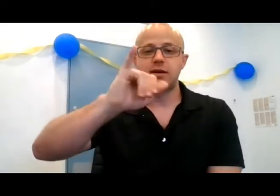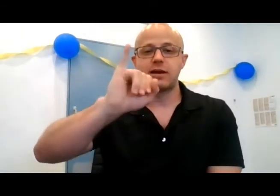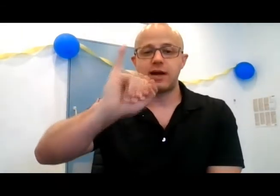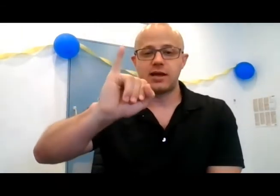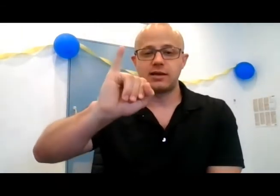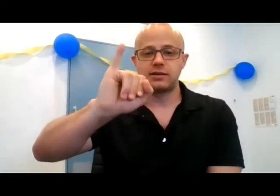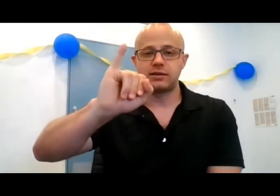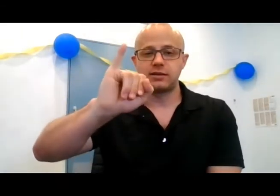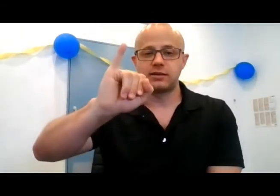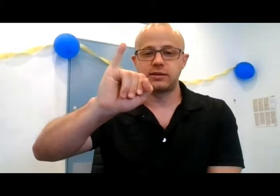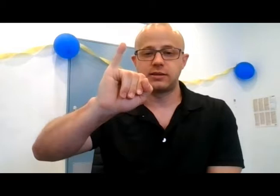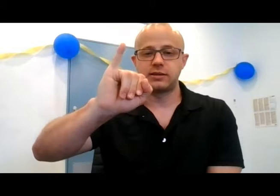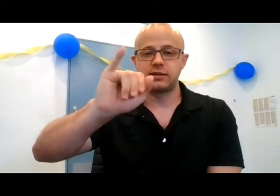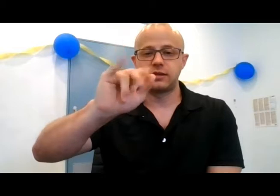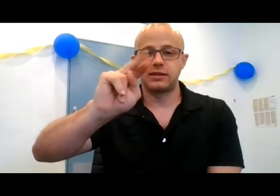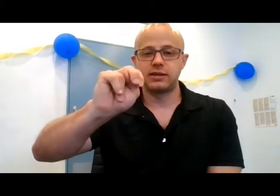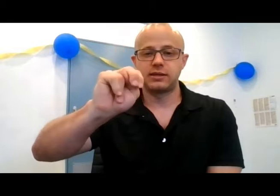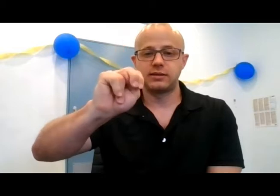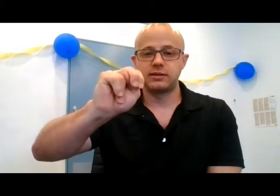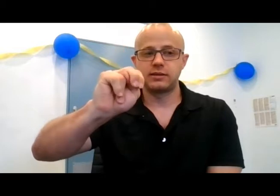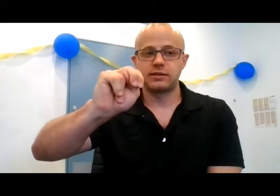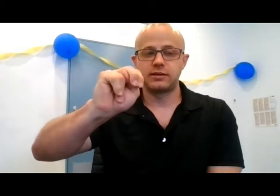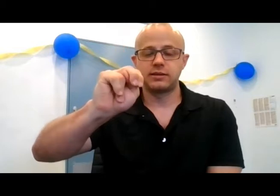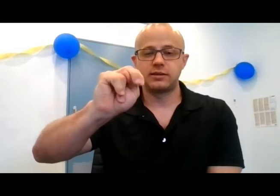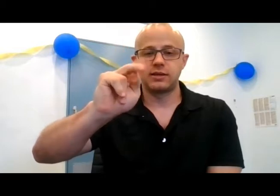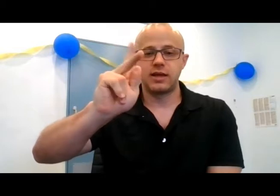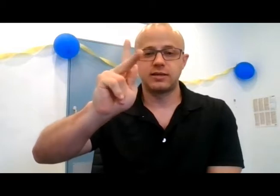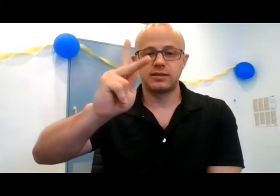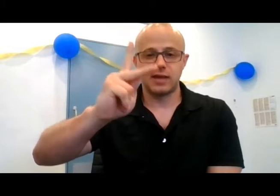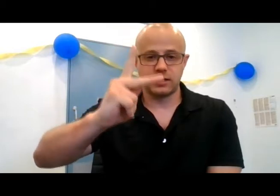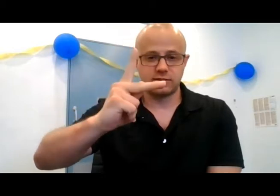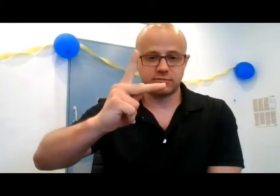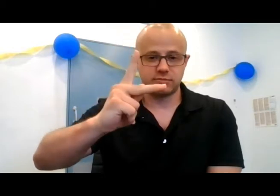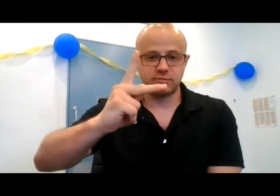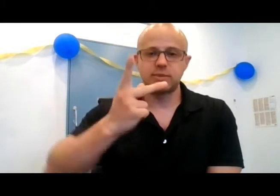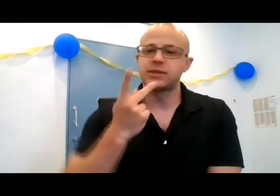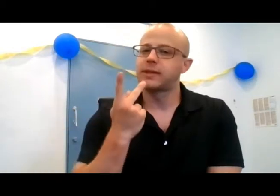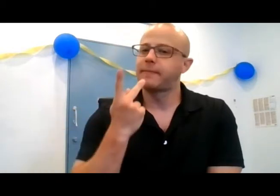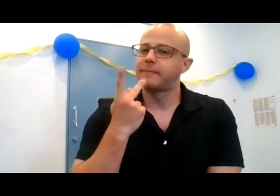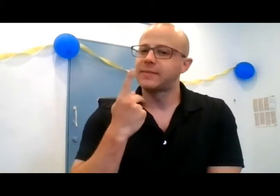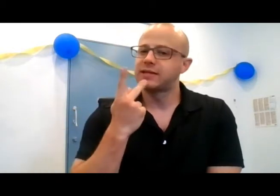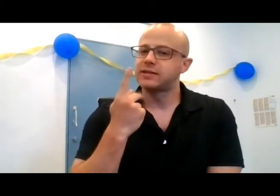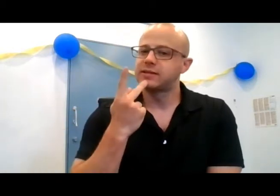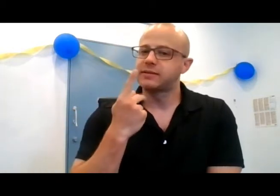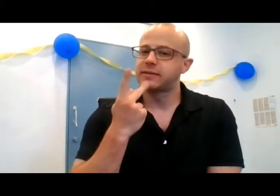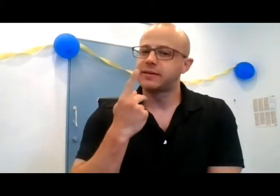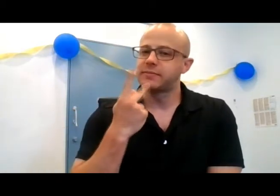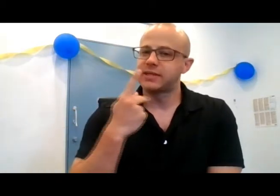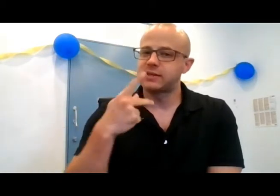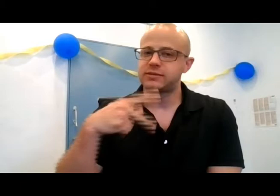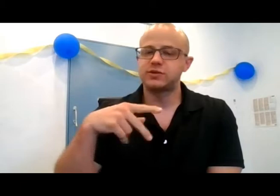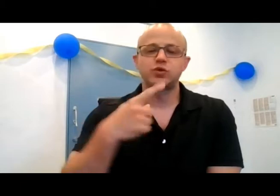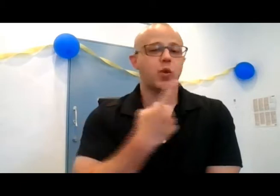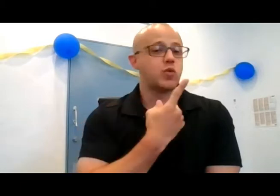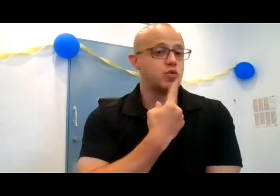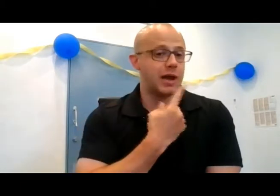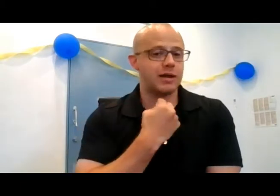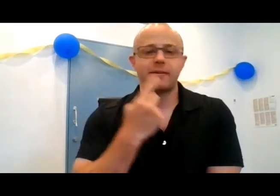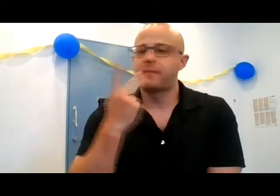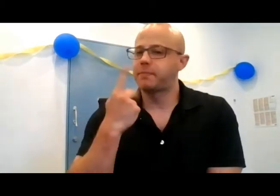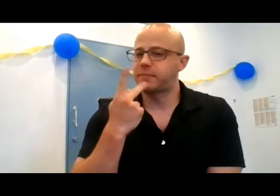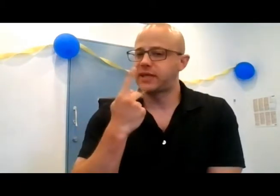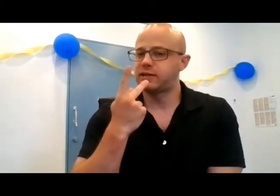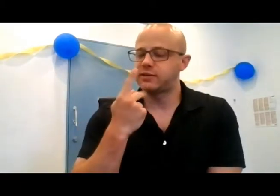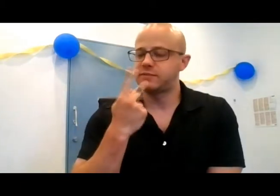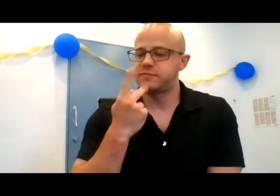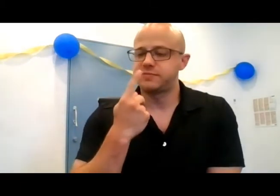pink, you sign with the manual alphabet P and then P-I-N-K, but you only do the P on